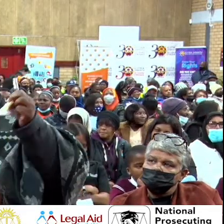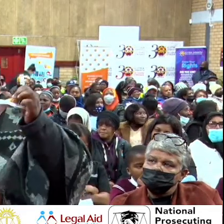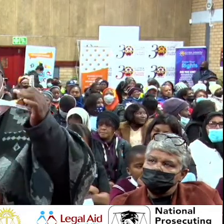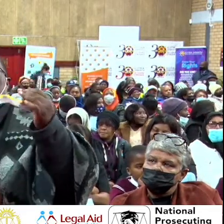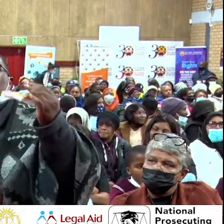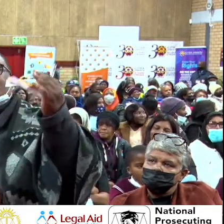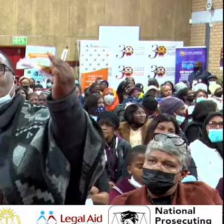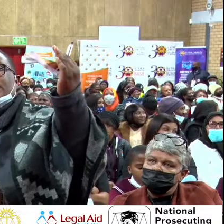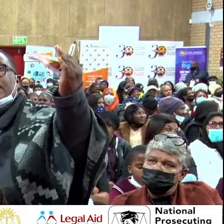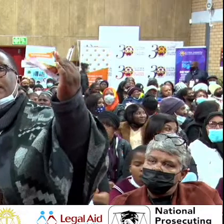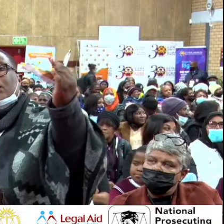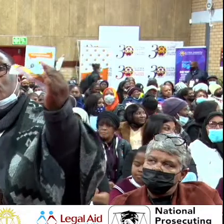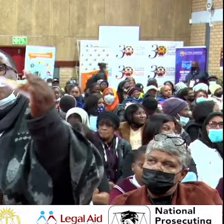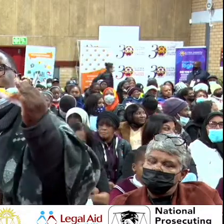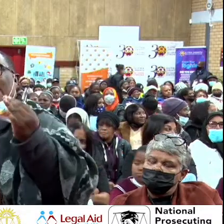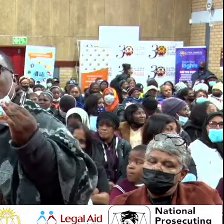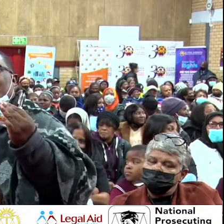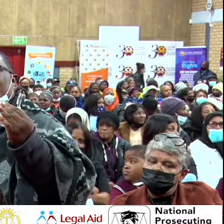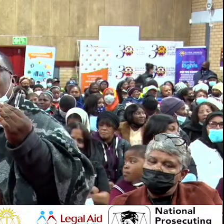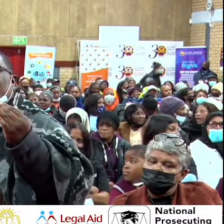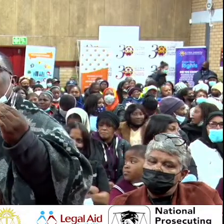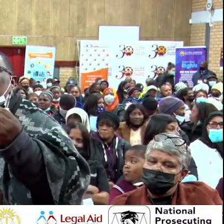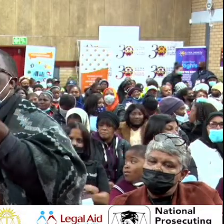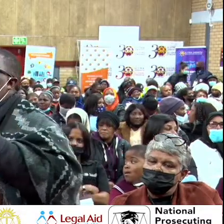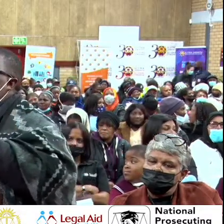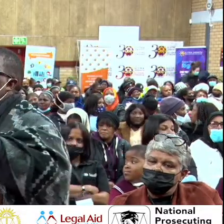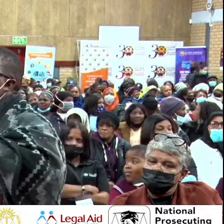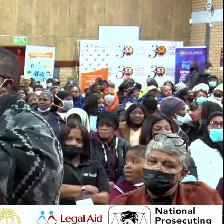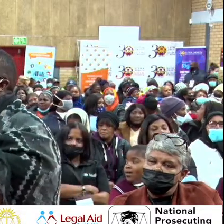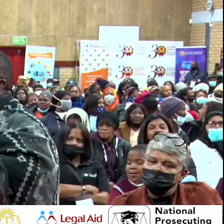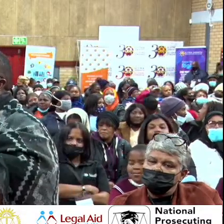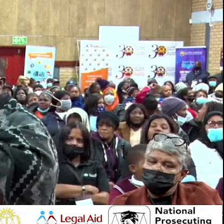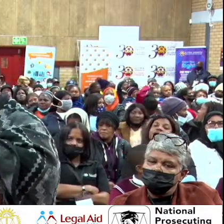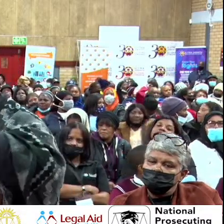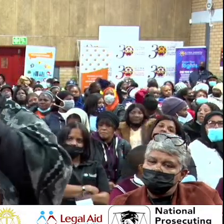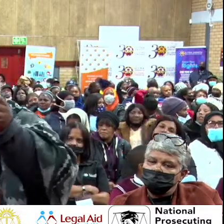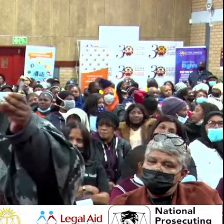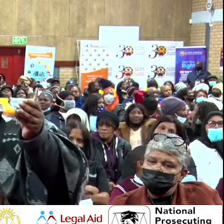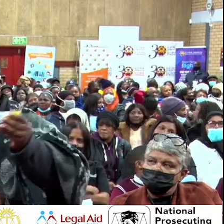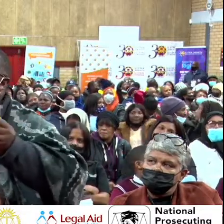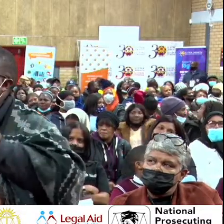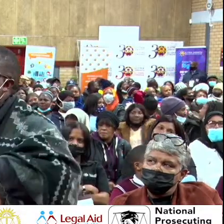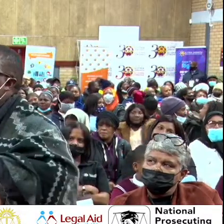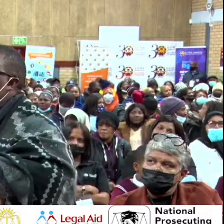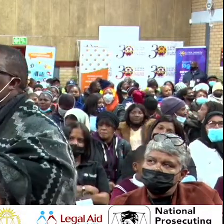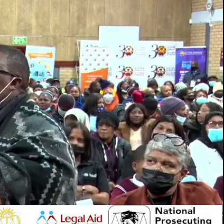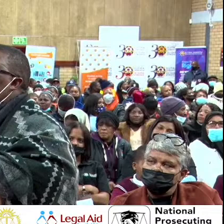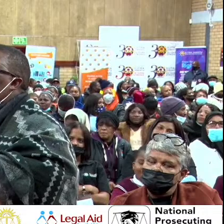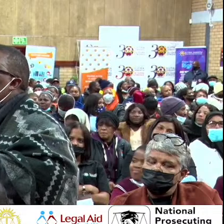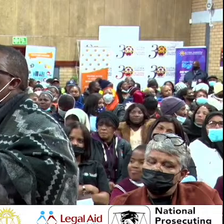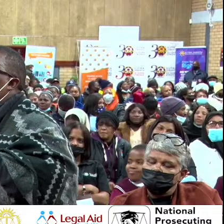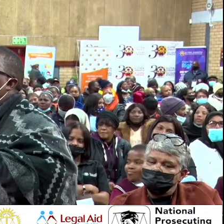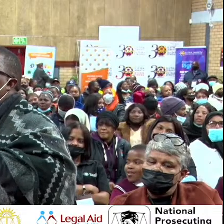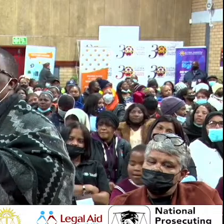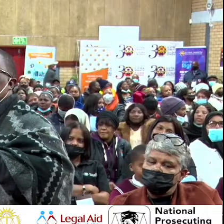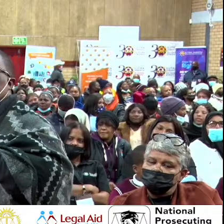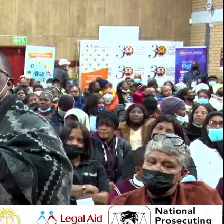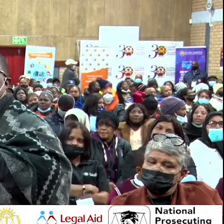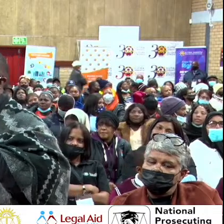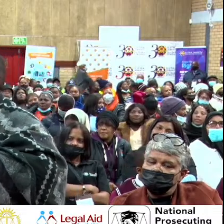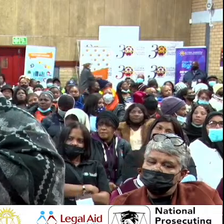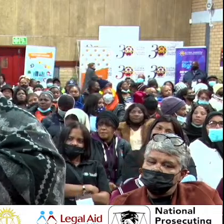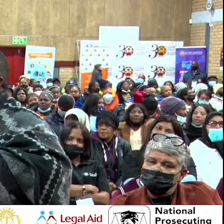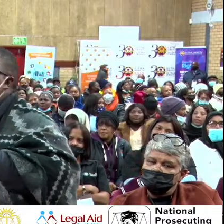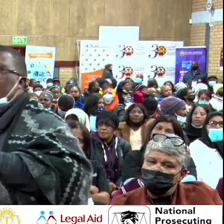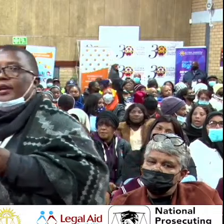when you talk of those things that could come, I don't hear any one of you saying, if